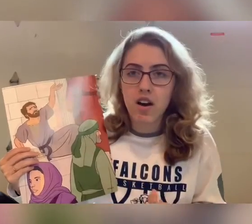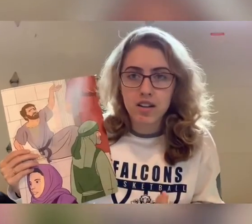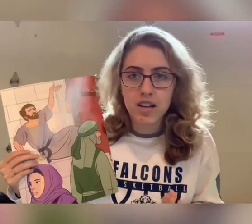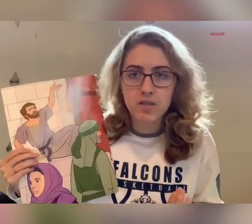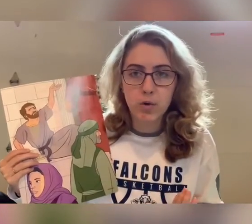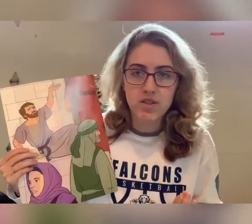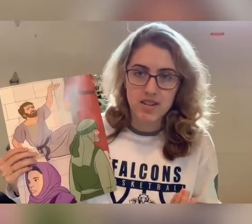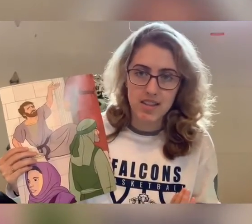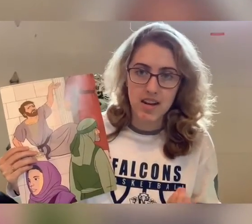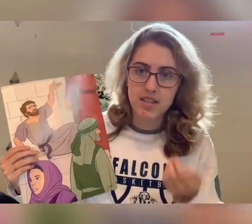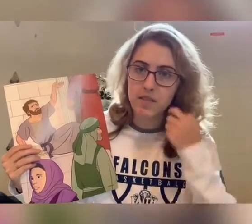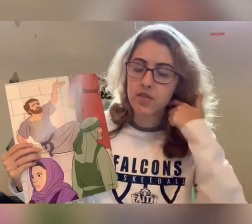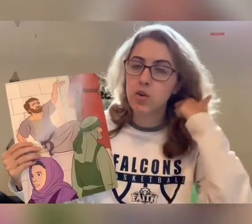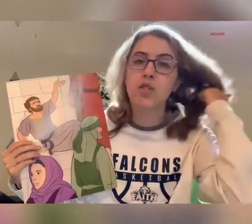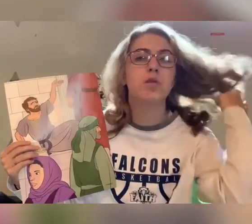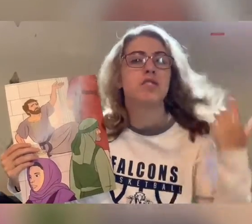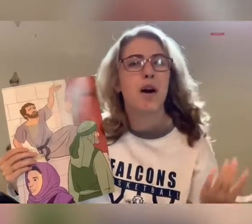less fortunate than us, or